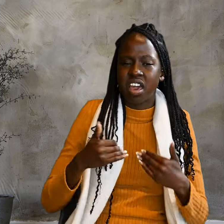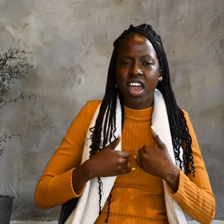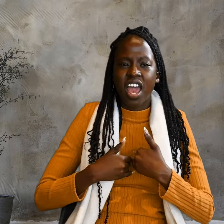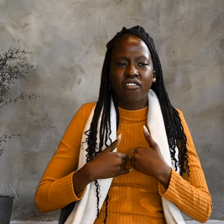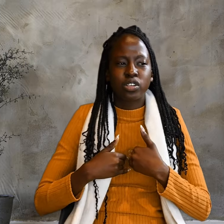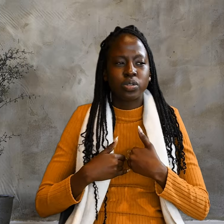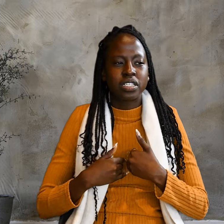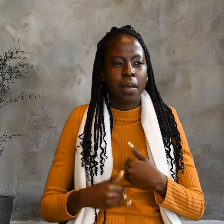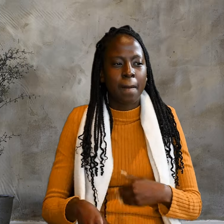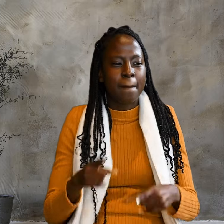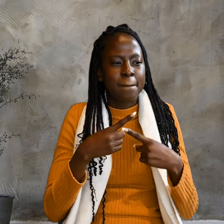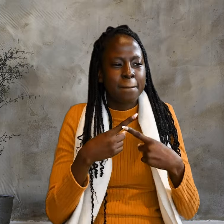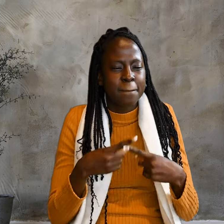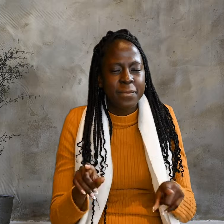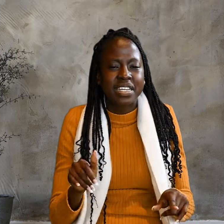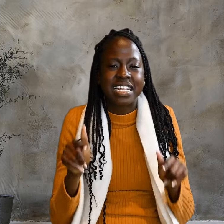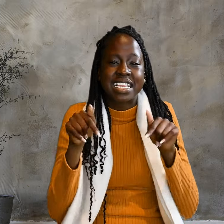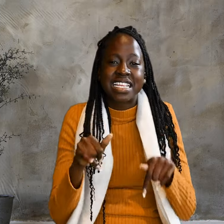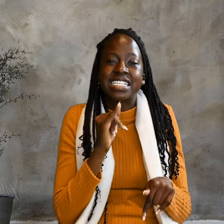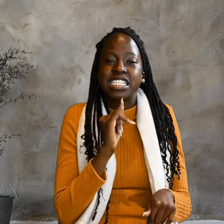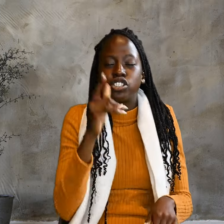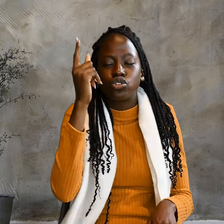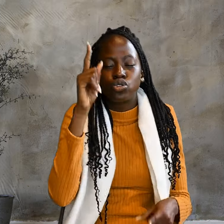fulfill this passage of Scripture: